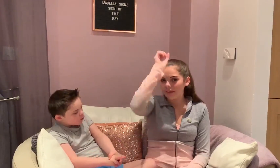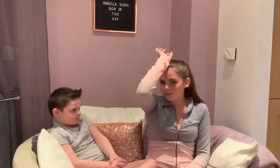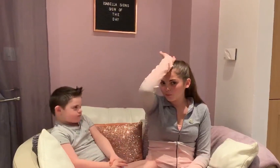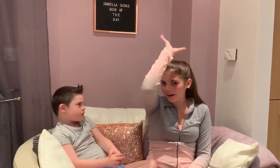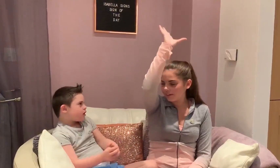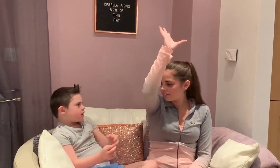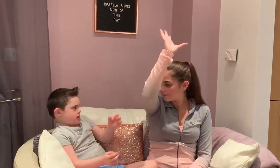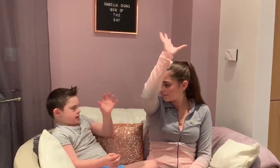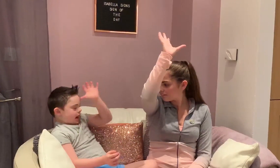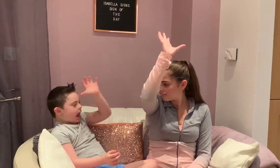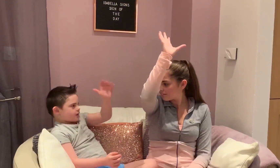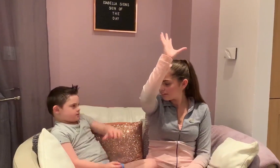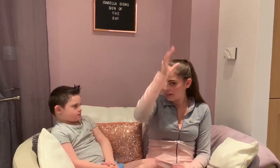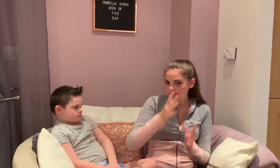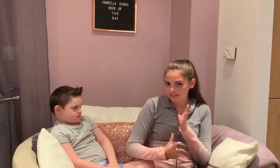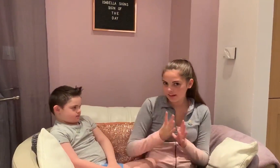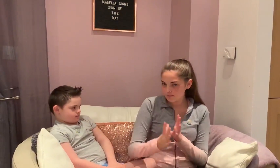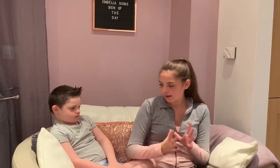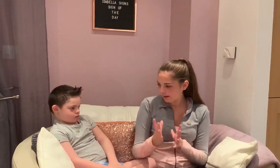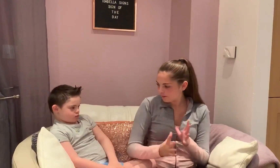and the whale signed by